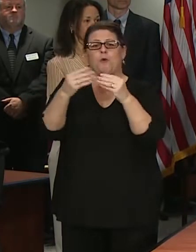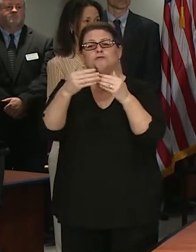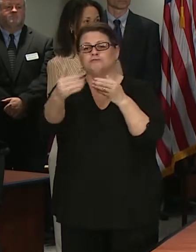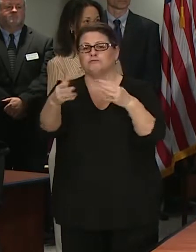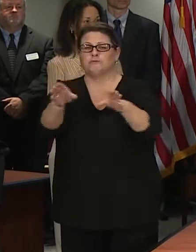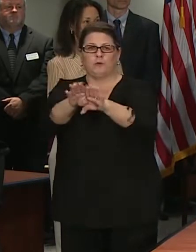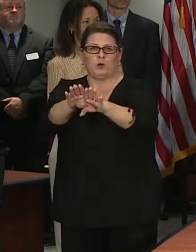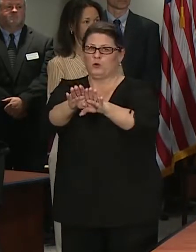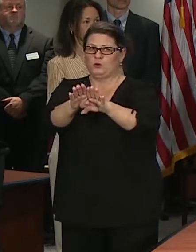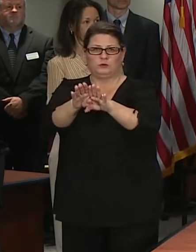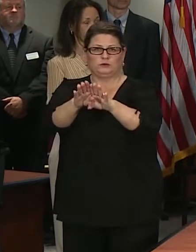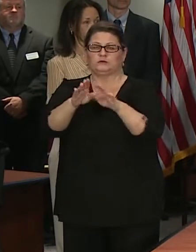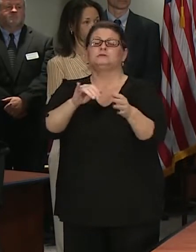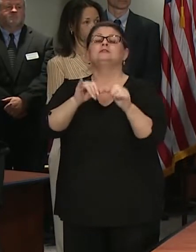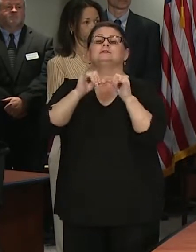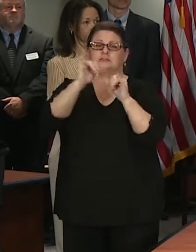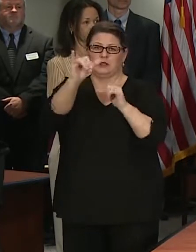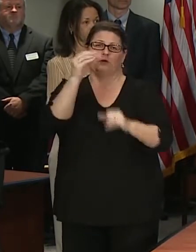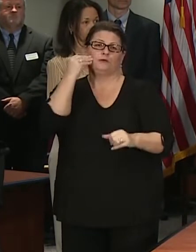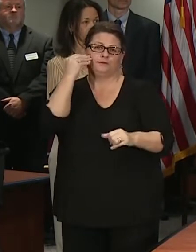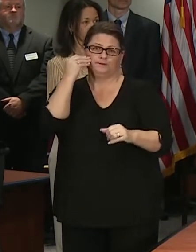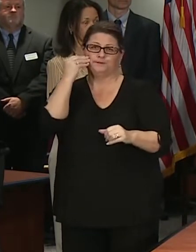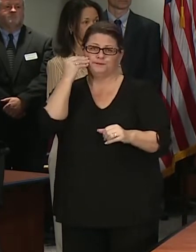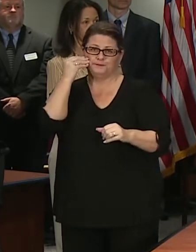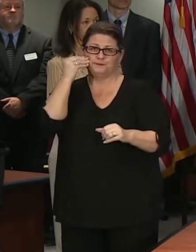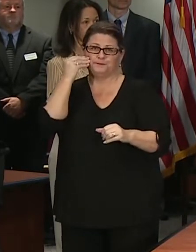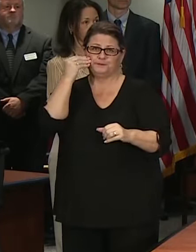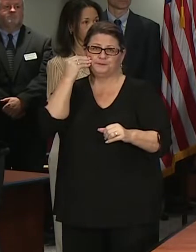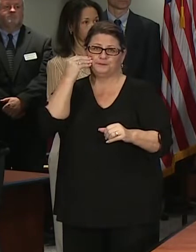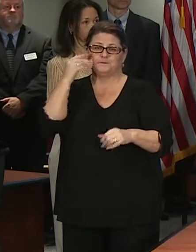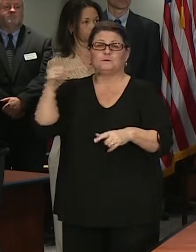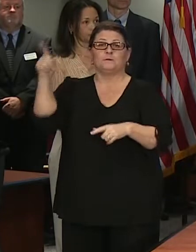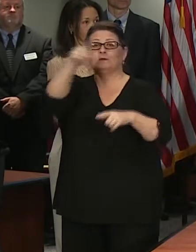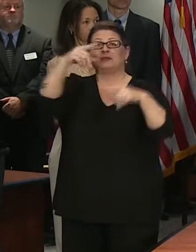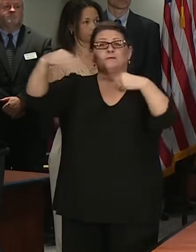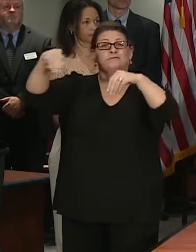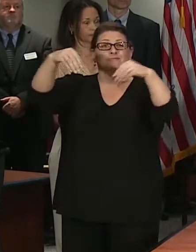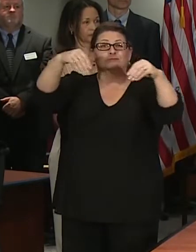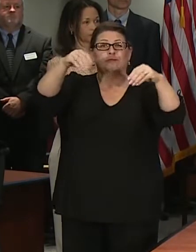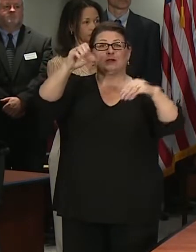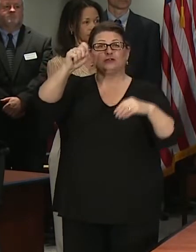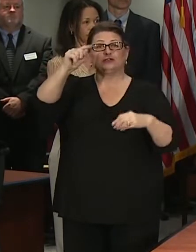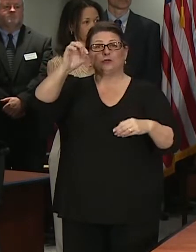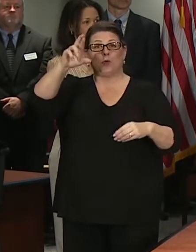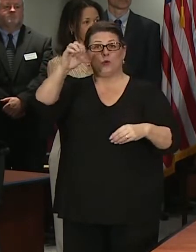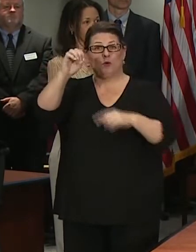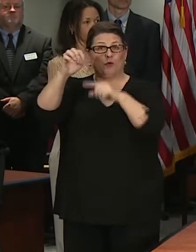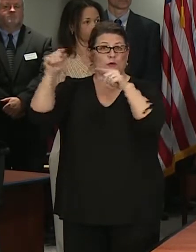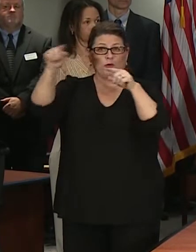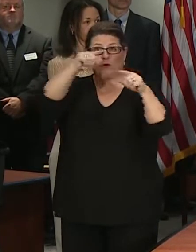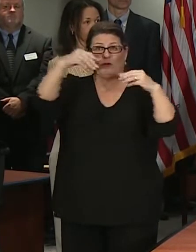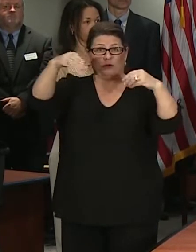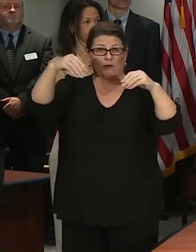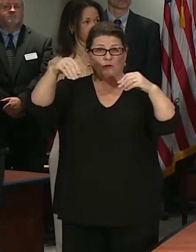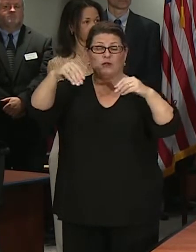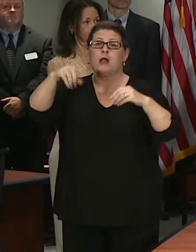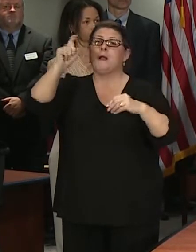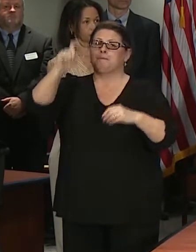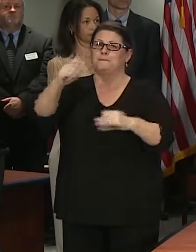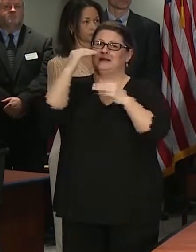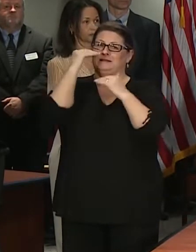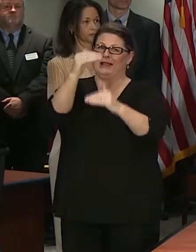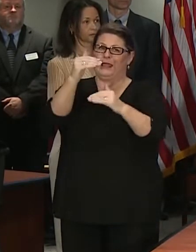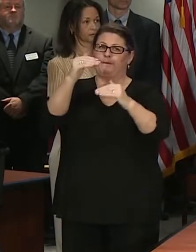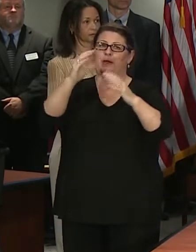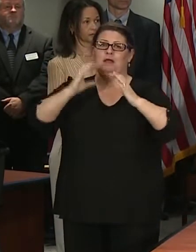we're requiring mandates of the retail stores that are open, and that is they must limit the